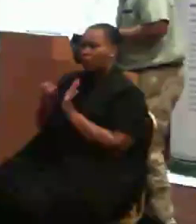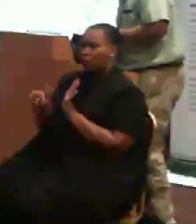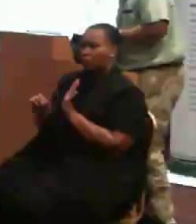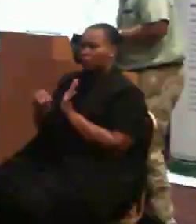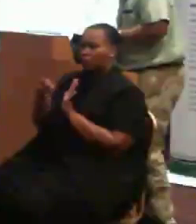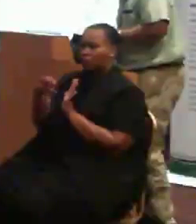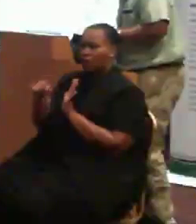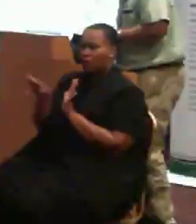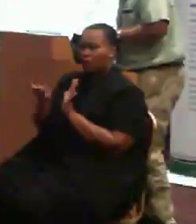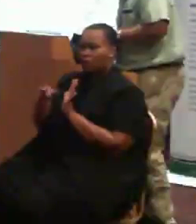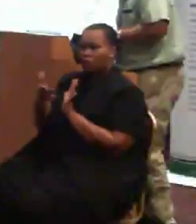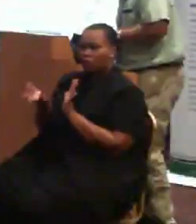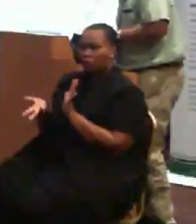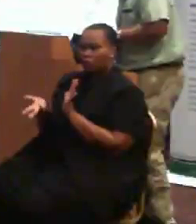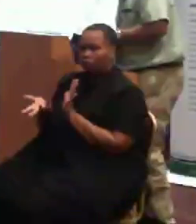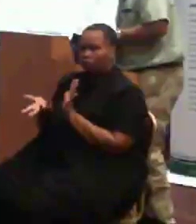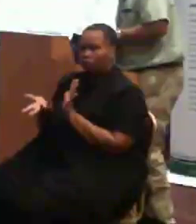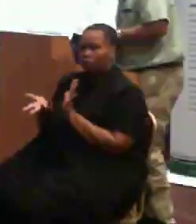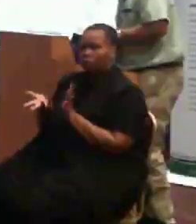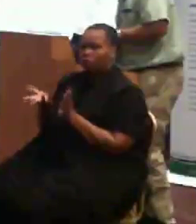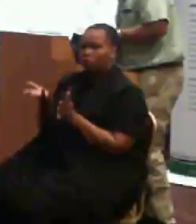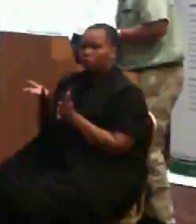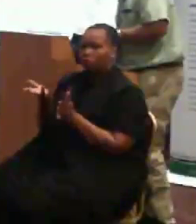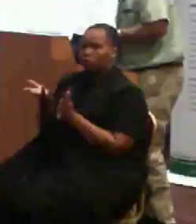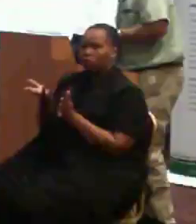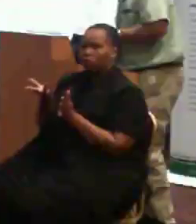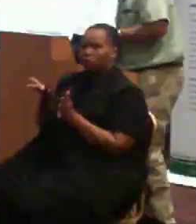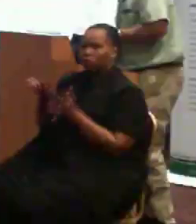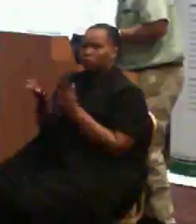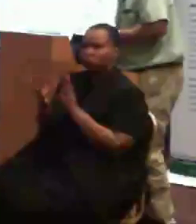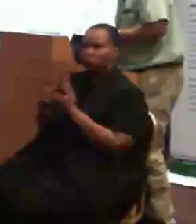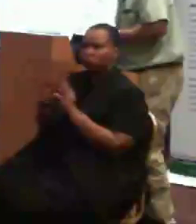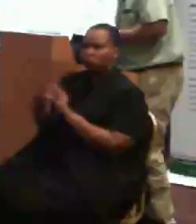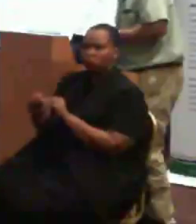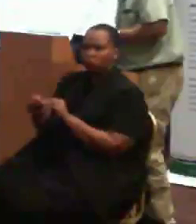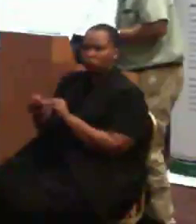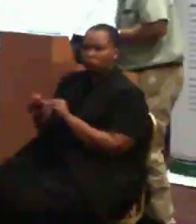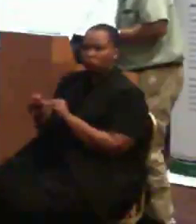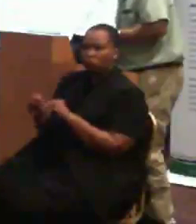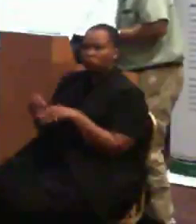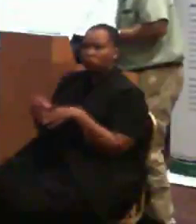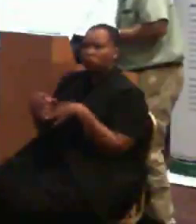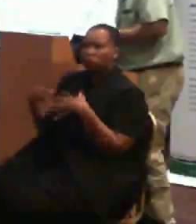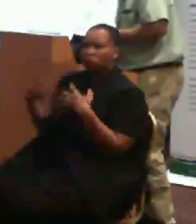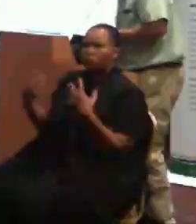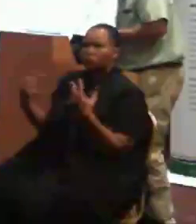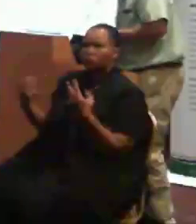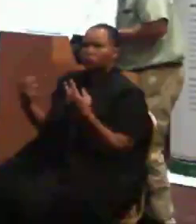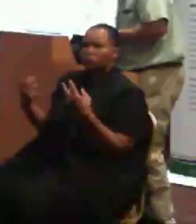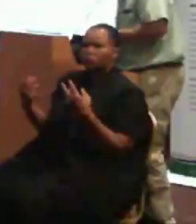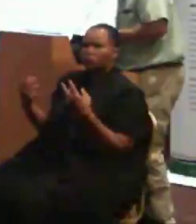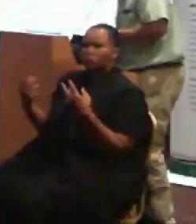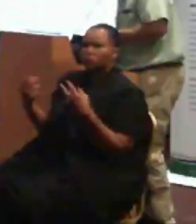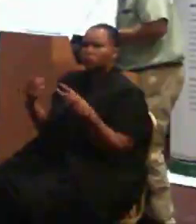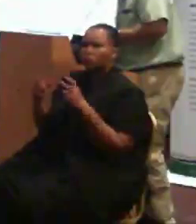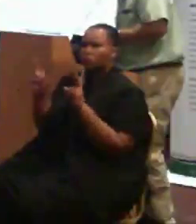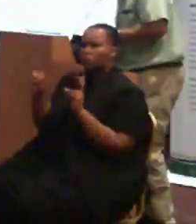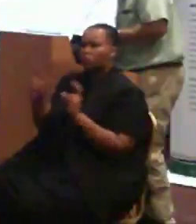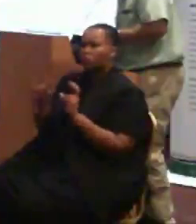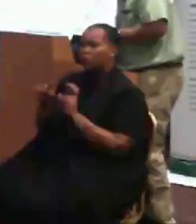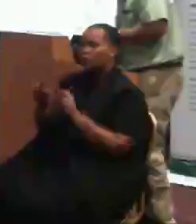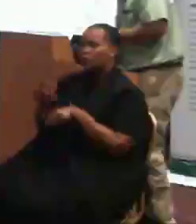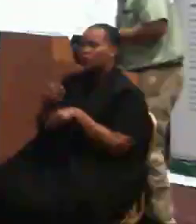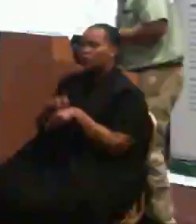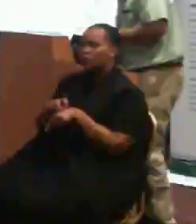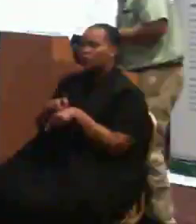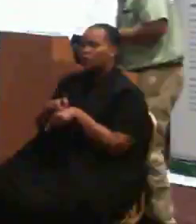correct? That if they stop for a while and should the energy be required, they can restart, will